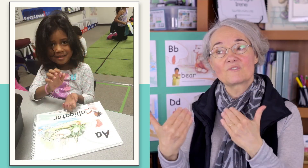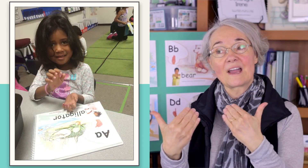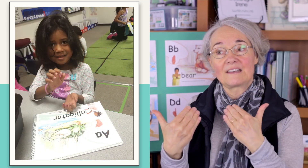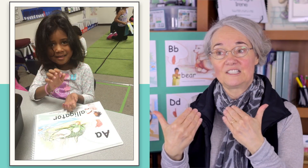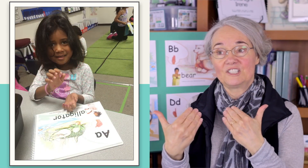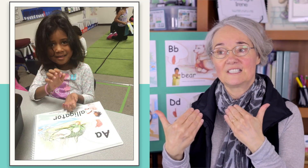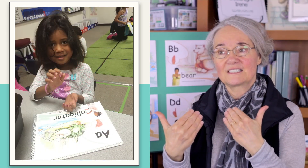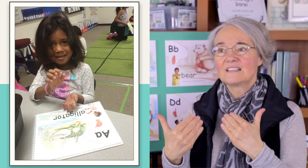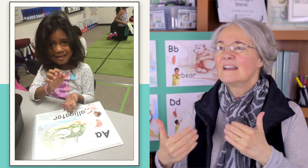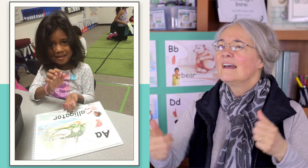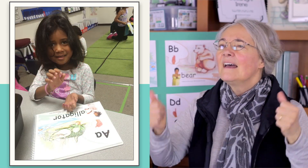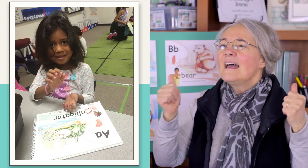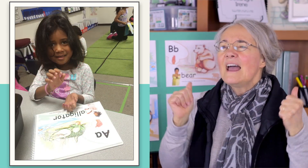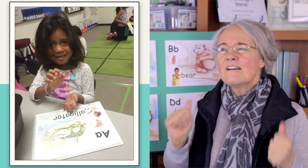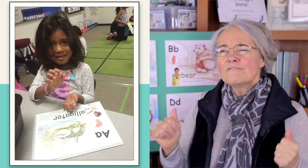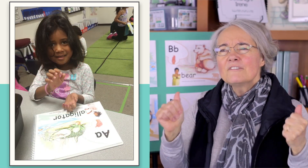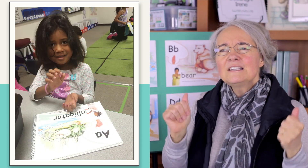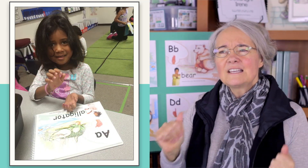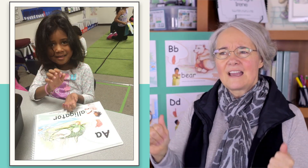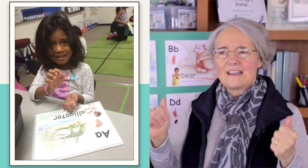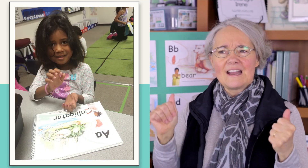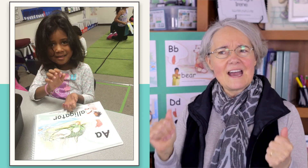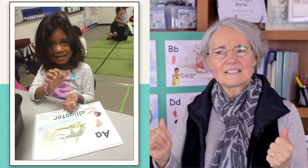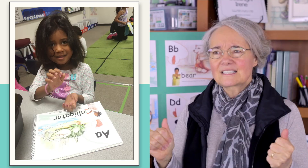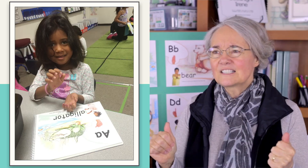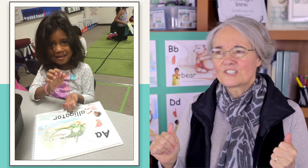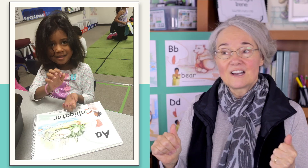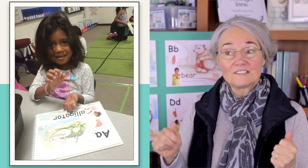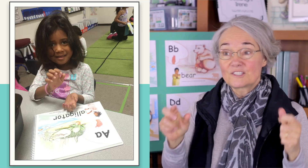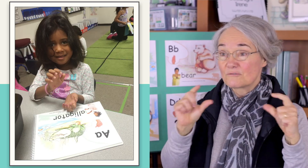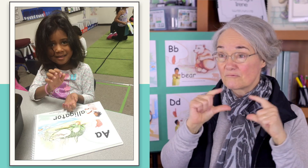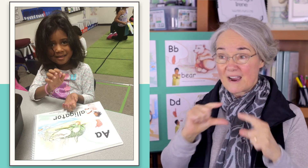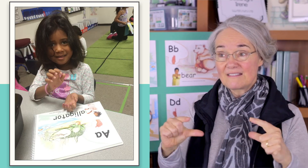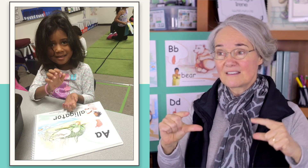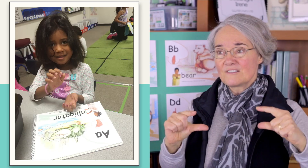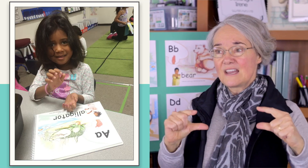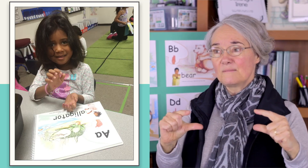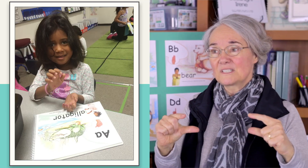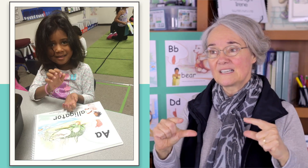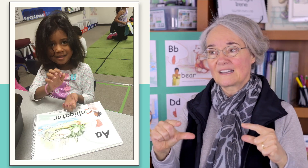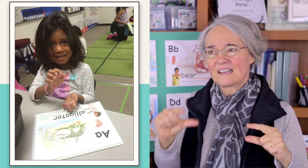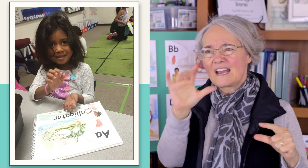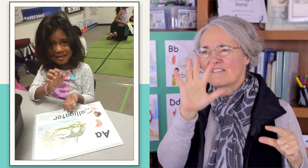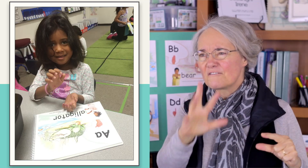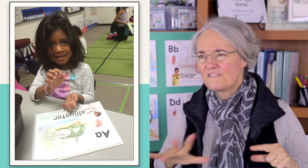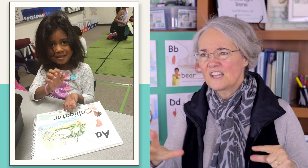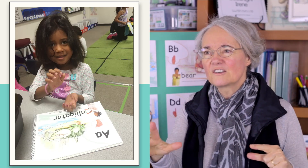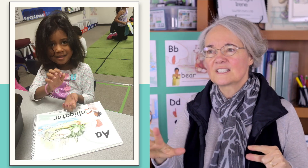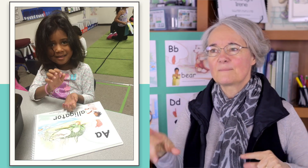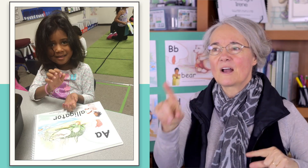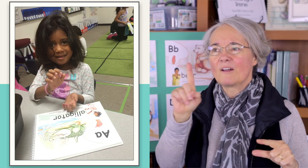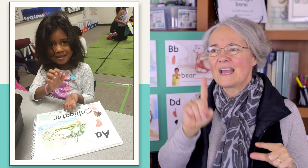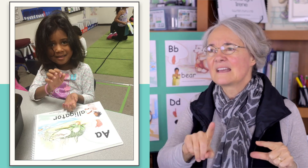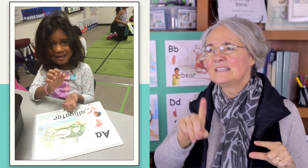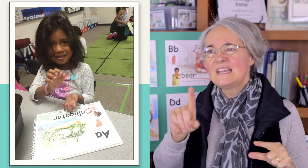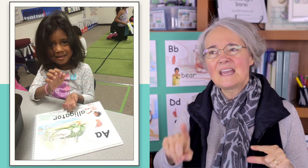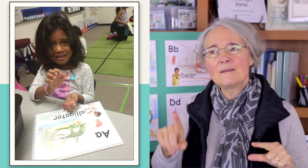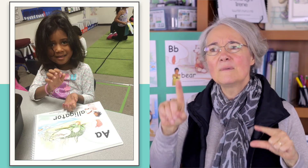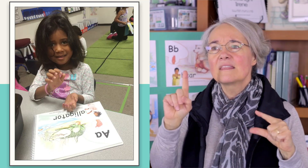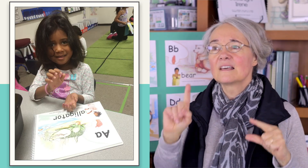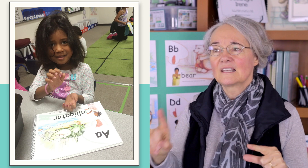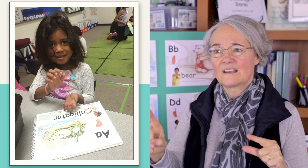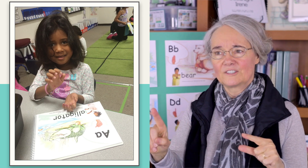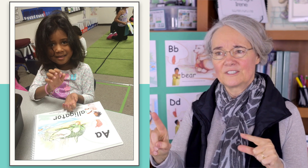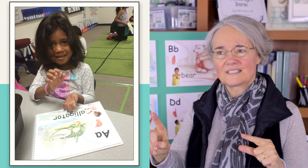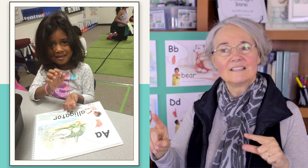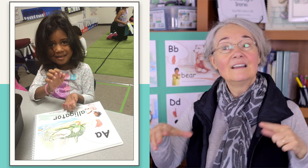intervention strategies. Every day, ask the child to write their name ticket and fingerspell and